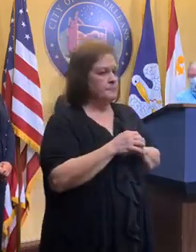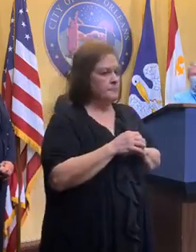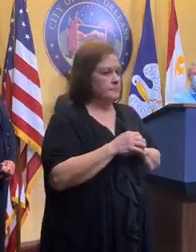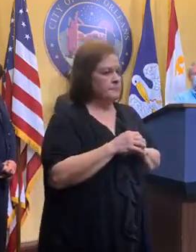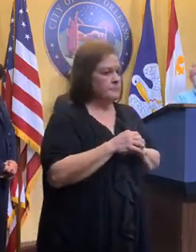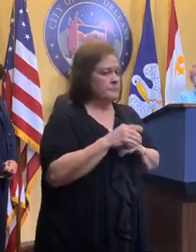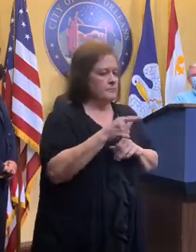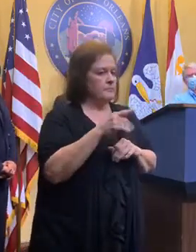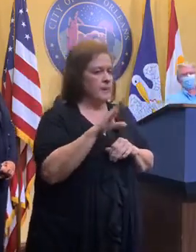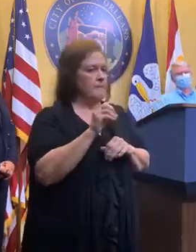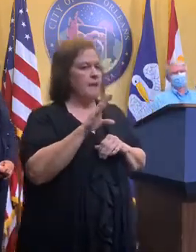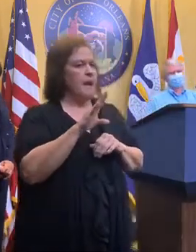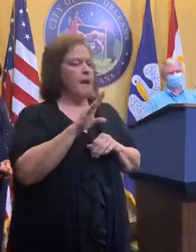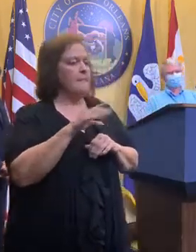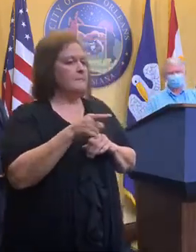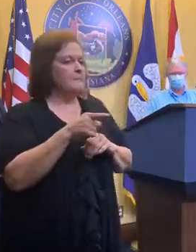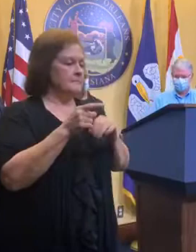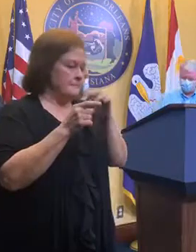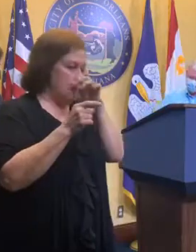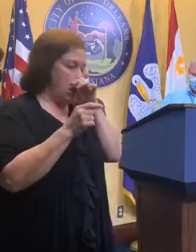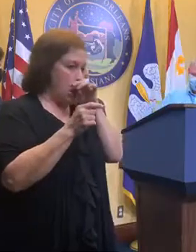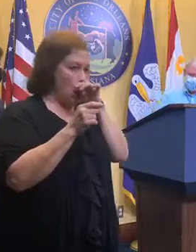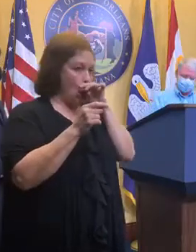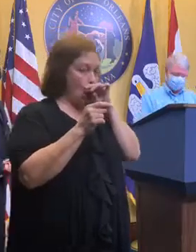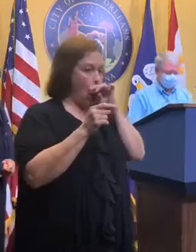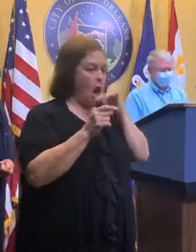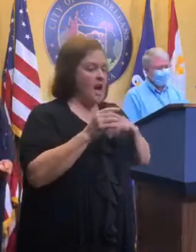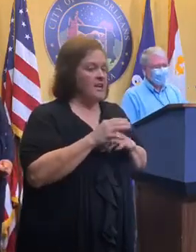Bob, more questions for you.